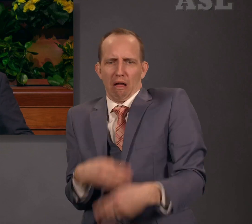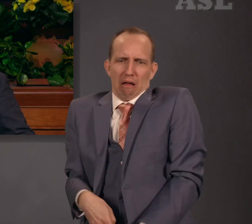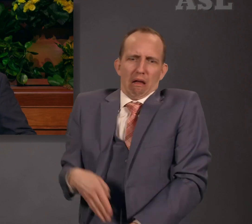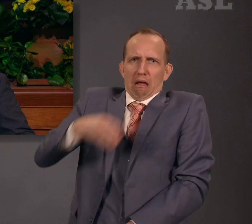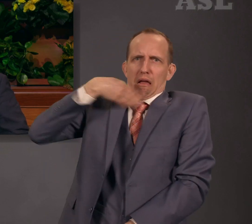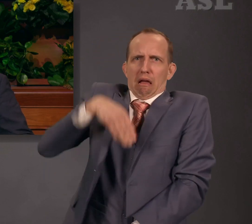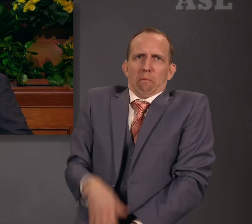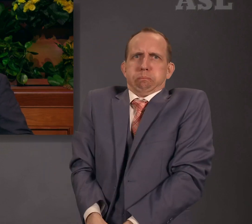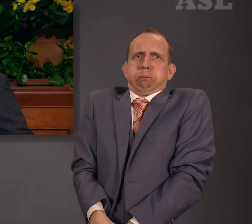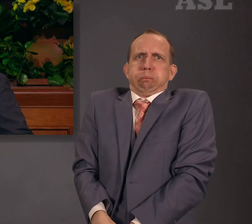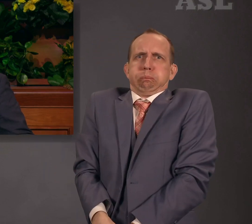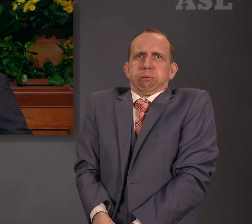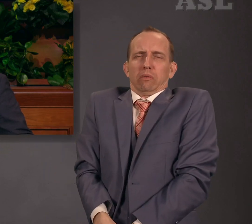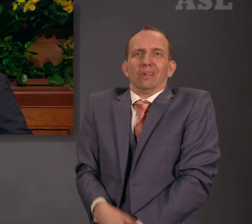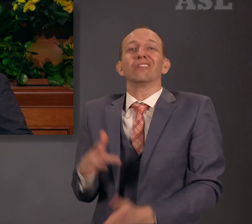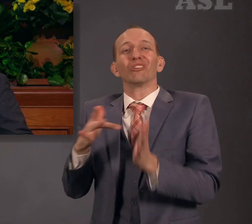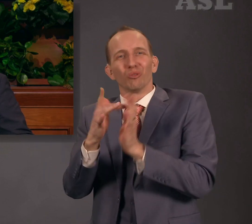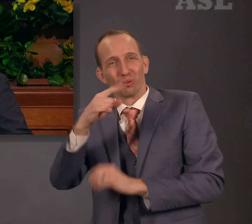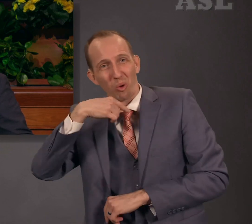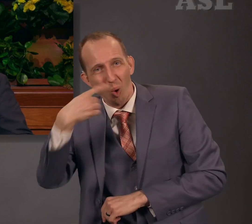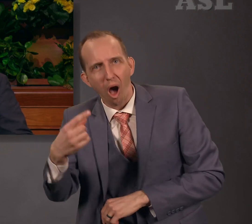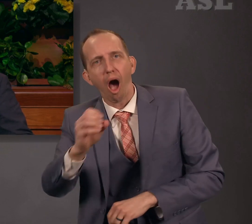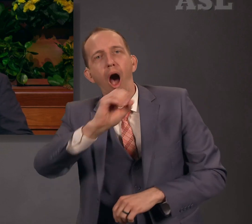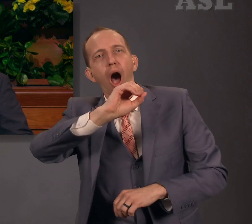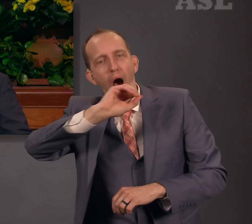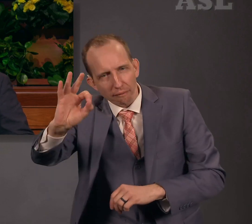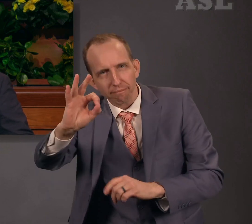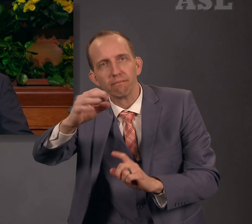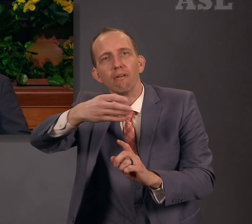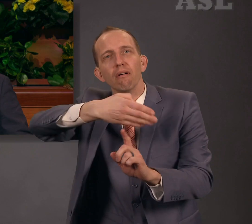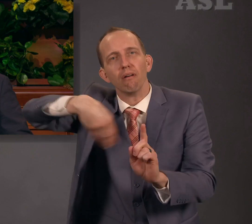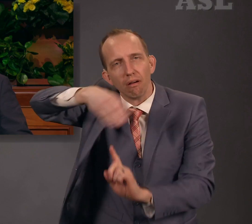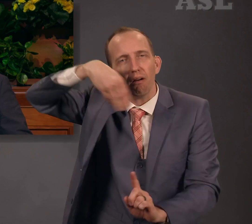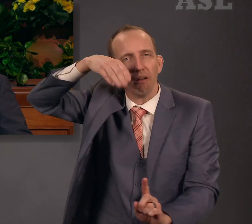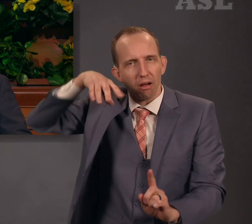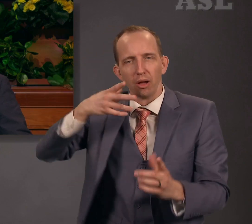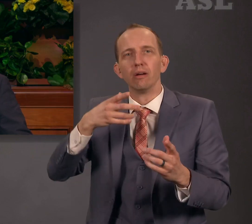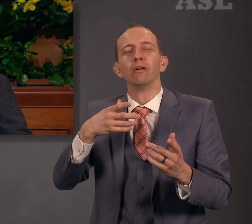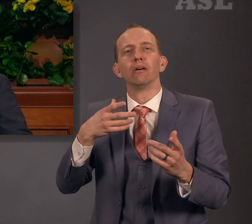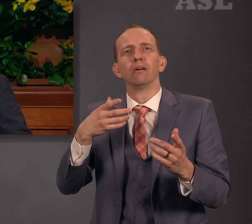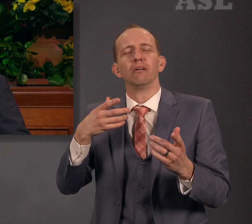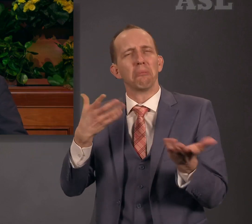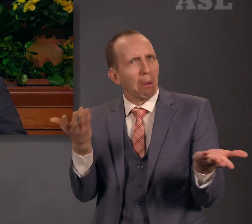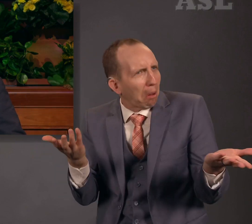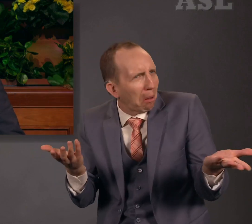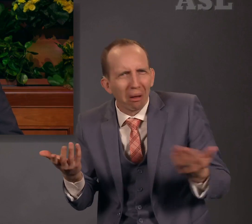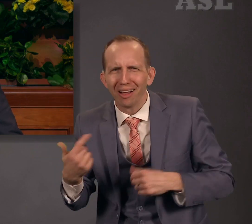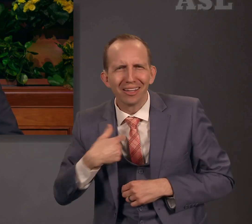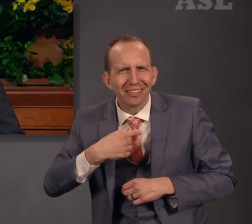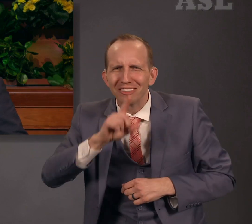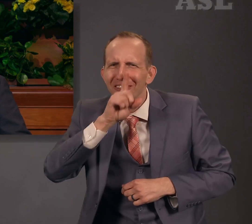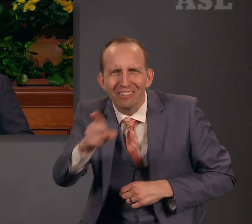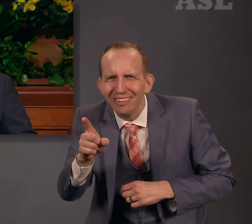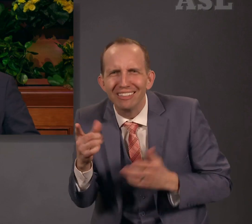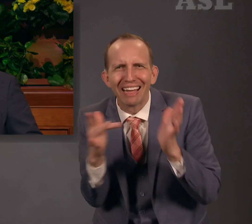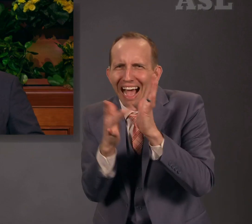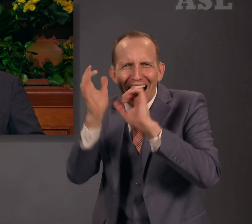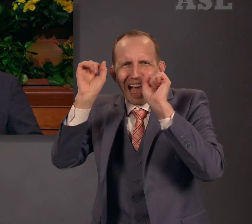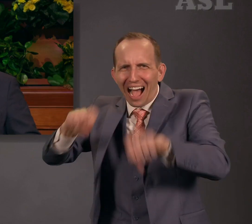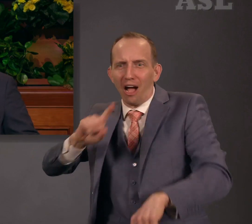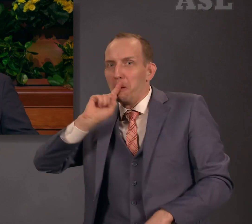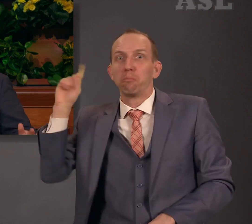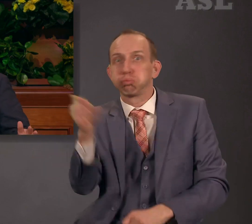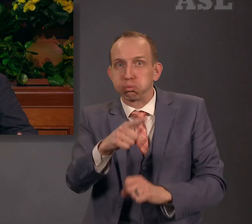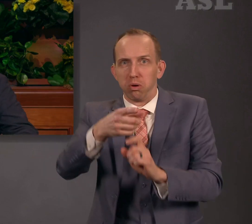bound about with a napkin. Jesus saith unto them, "Loose him and let him go." I'm sure the Lord was capable of having